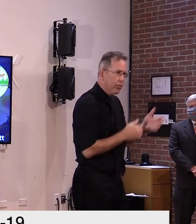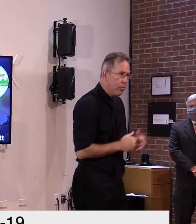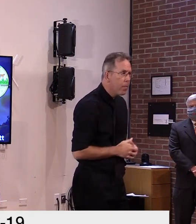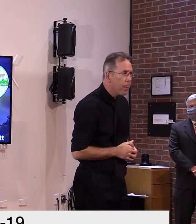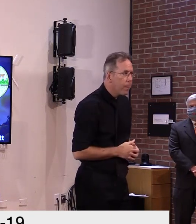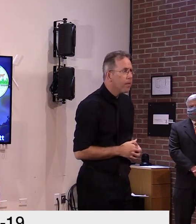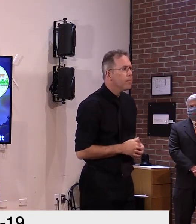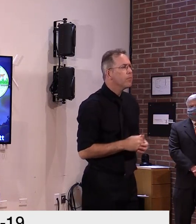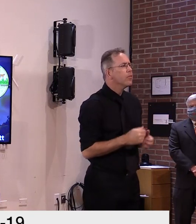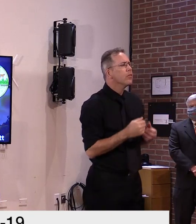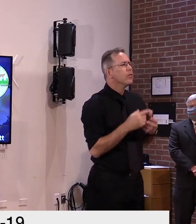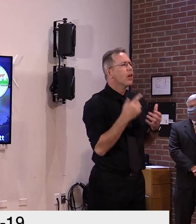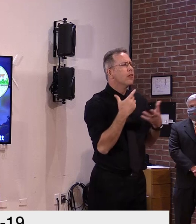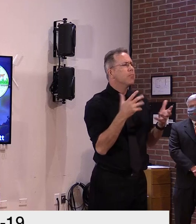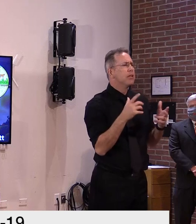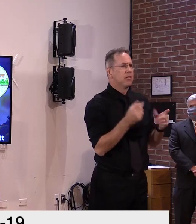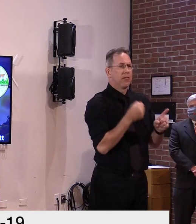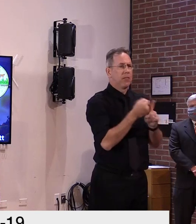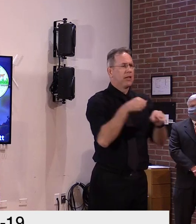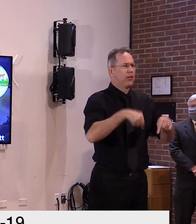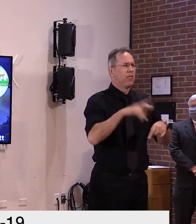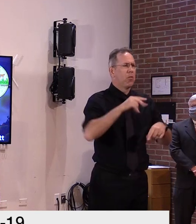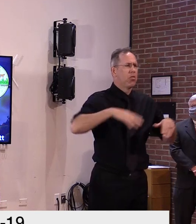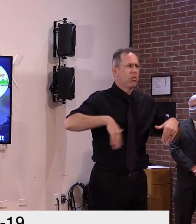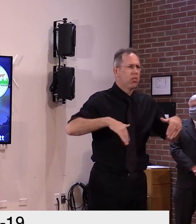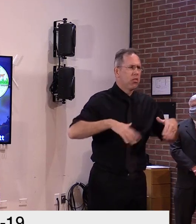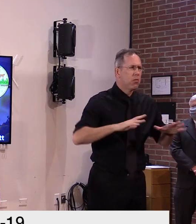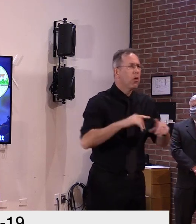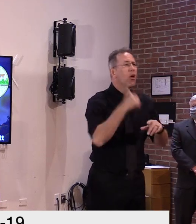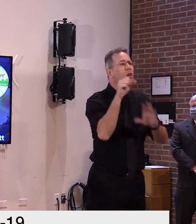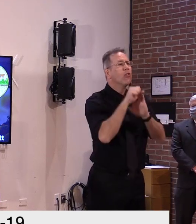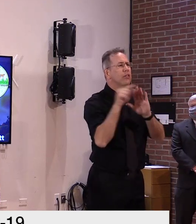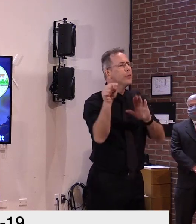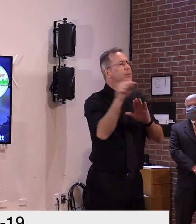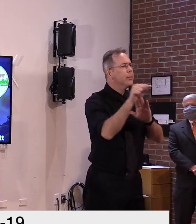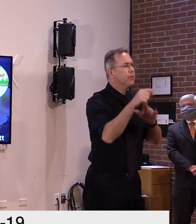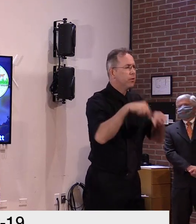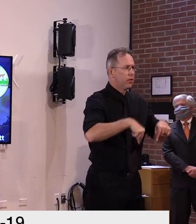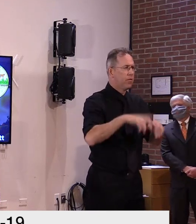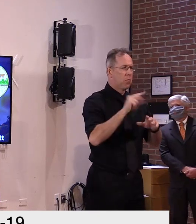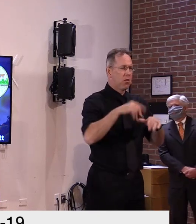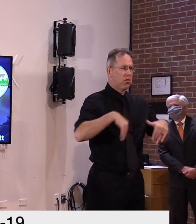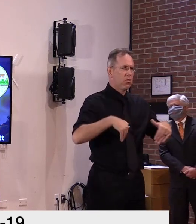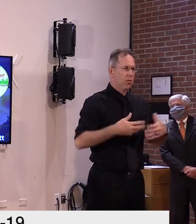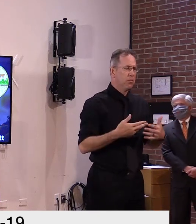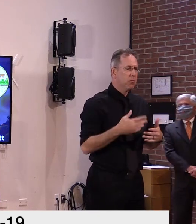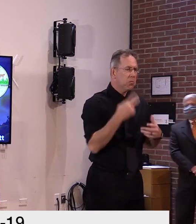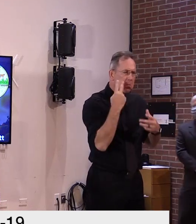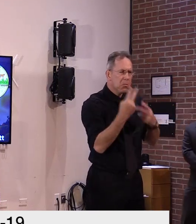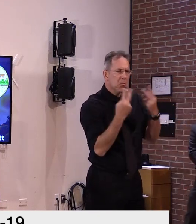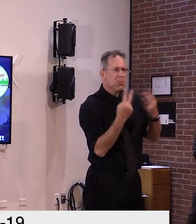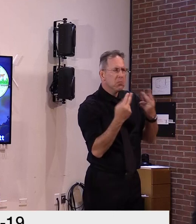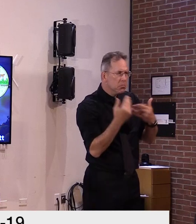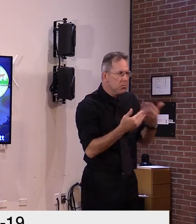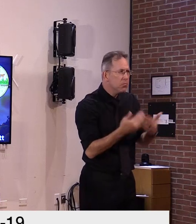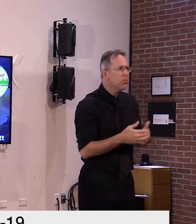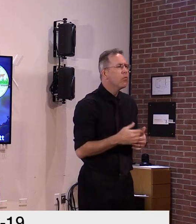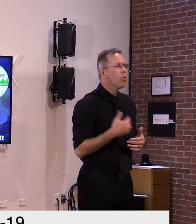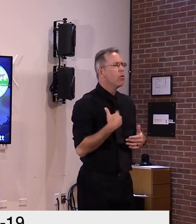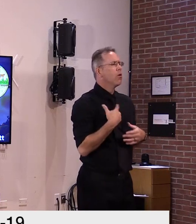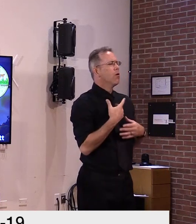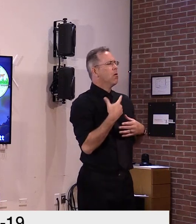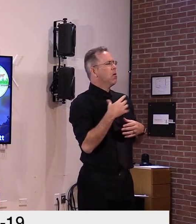impact on our behavior in Vermont necessarily, because we're pretty confident about our